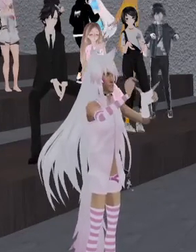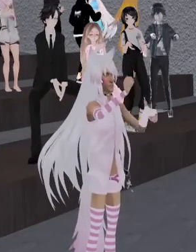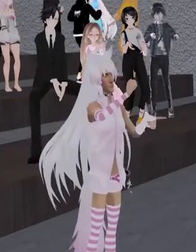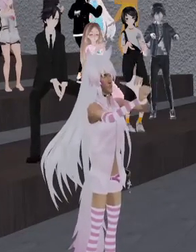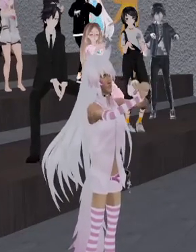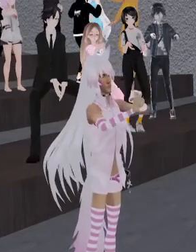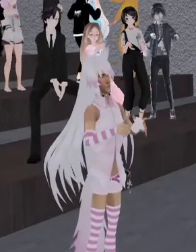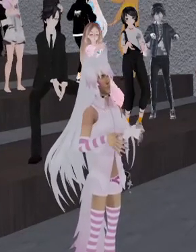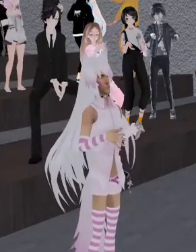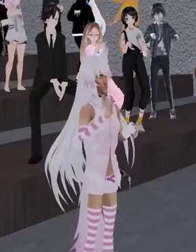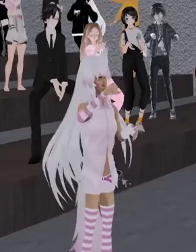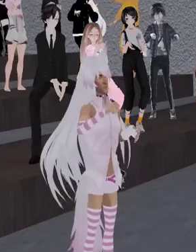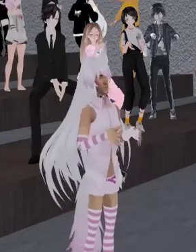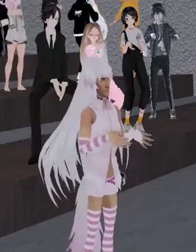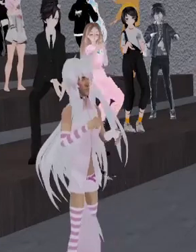What's the best way to ask?